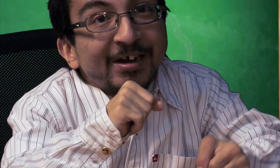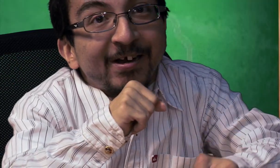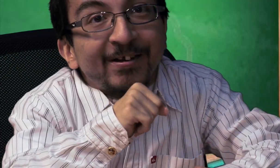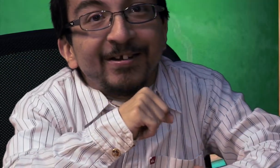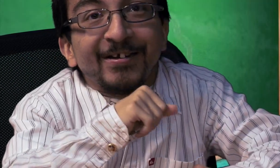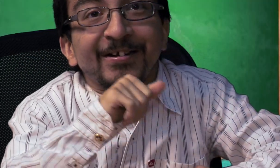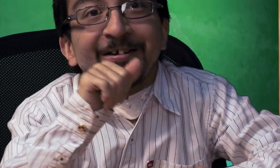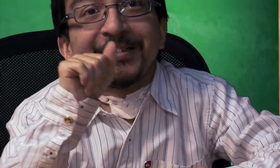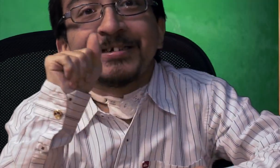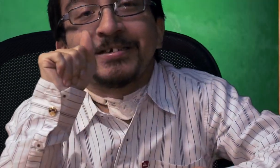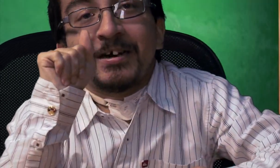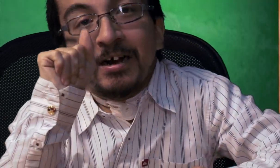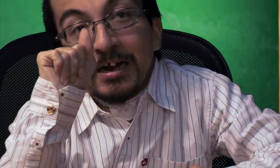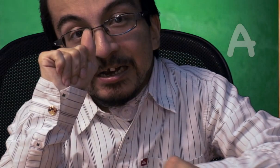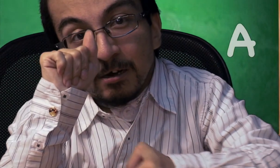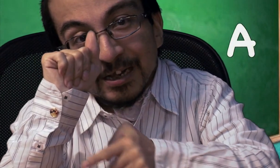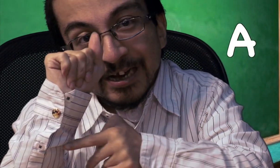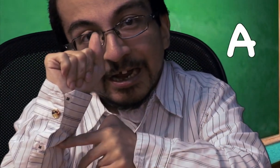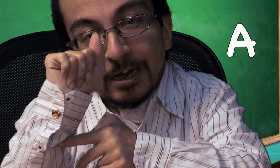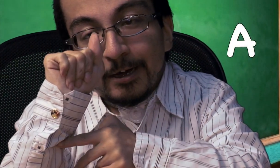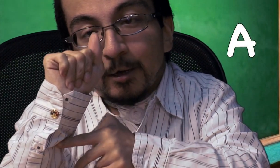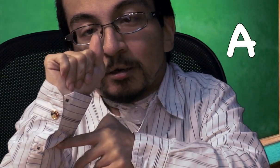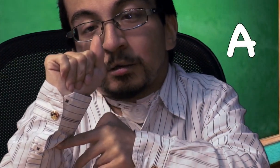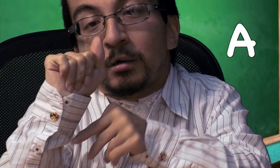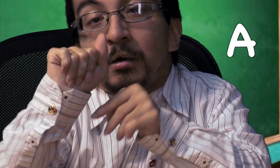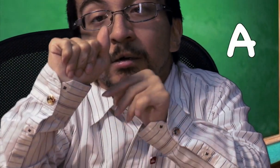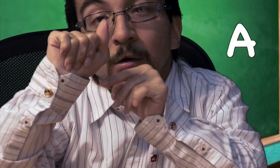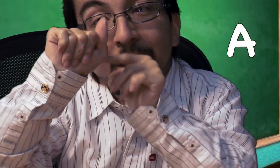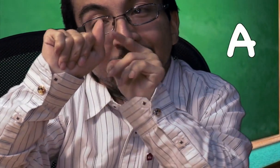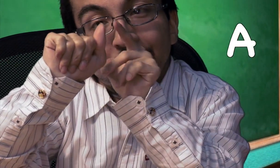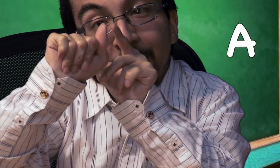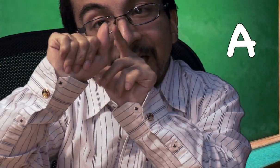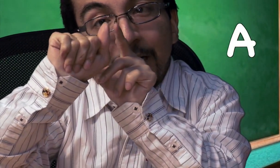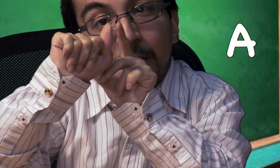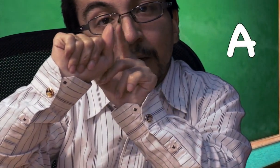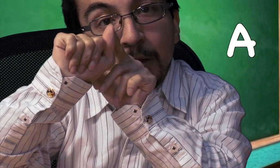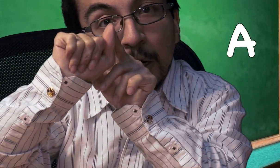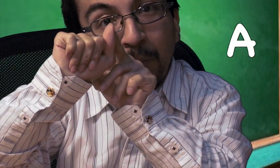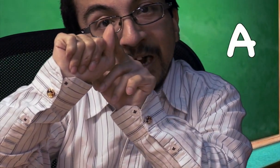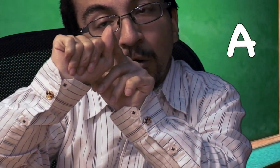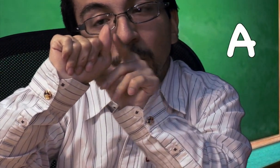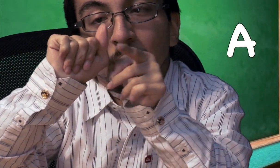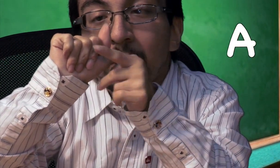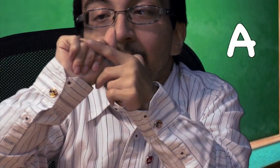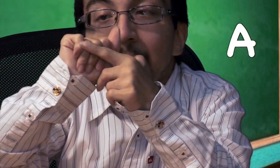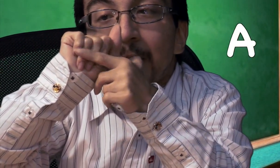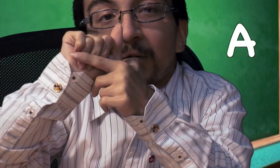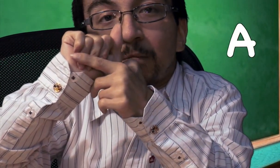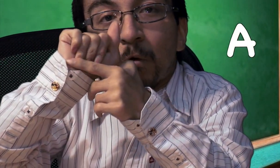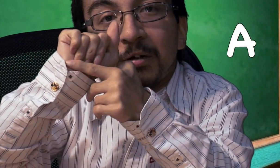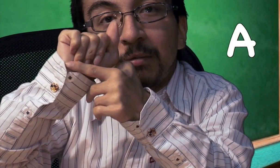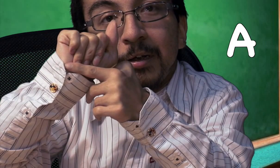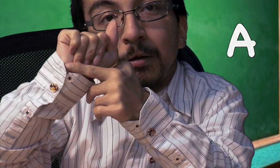begin. Here's the A. So the A just has the thumb out and the 4 fingers